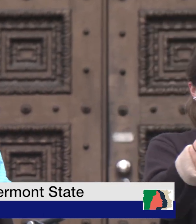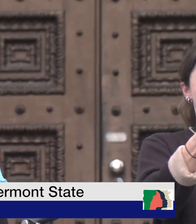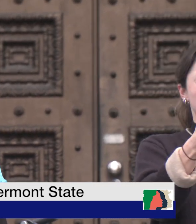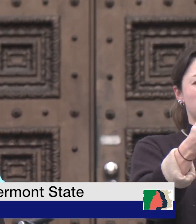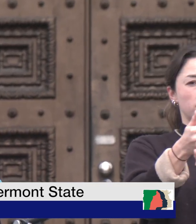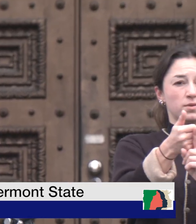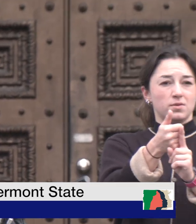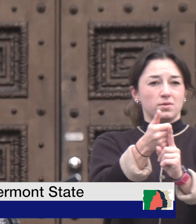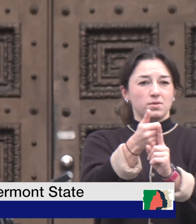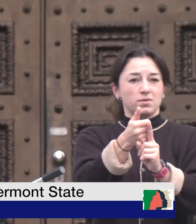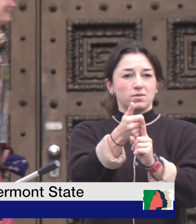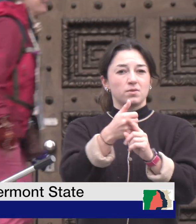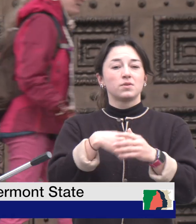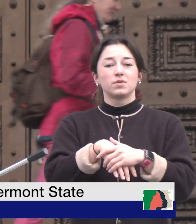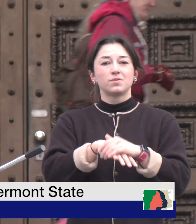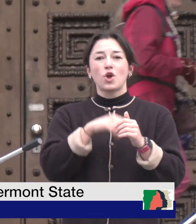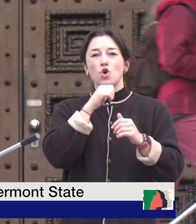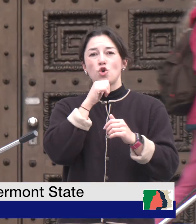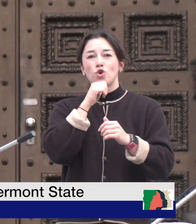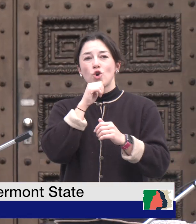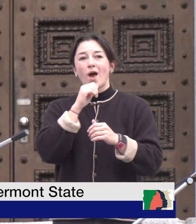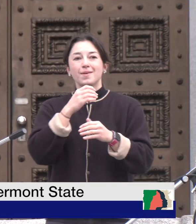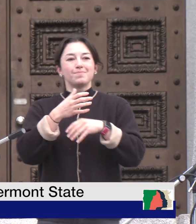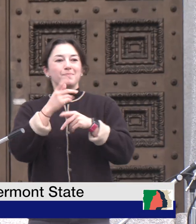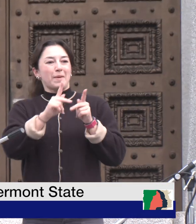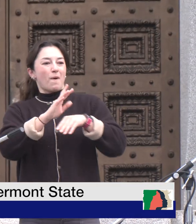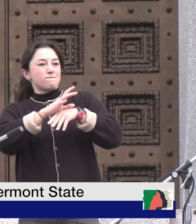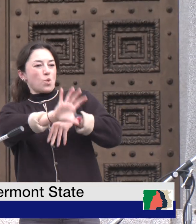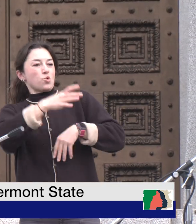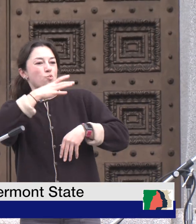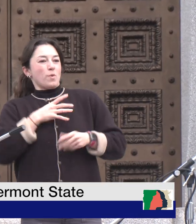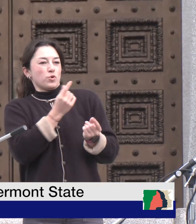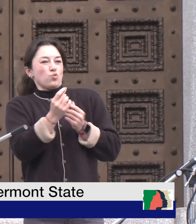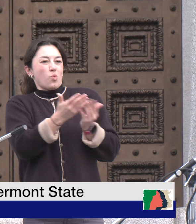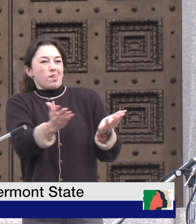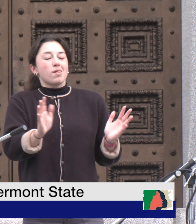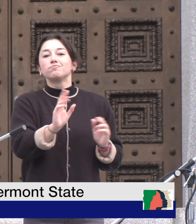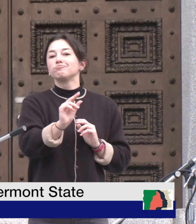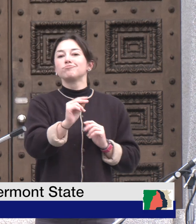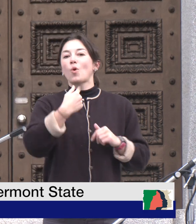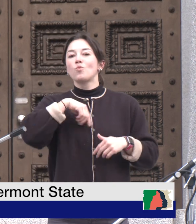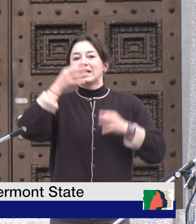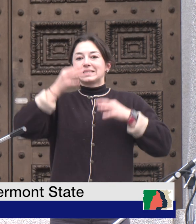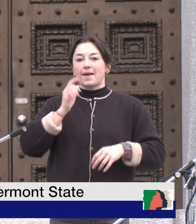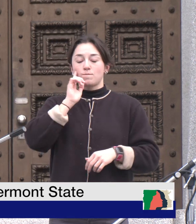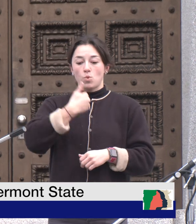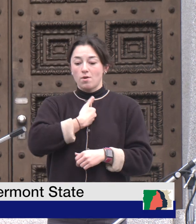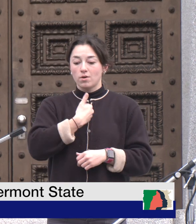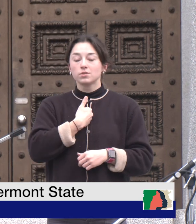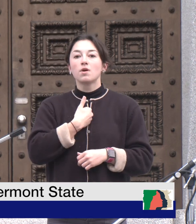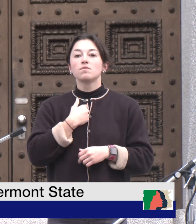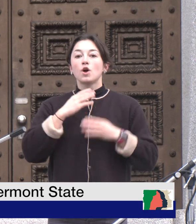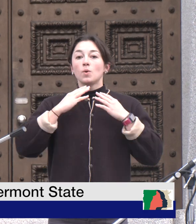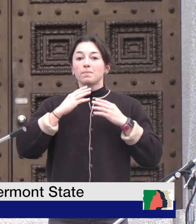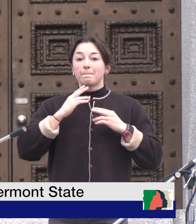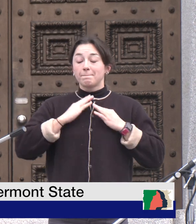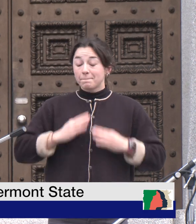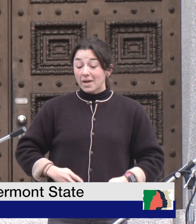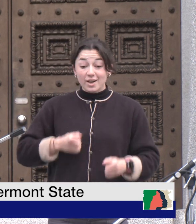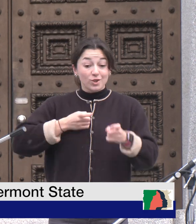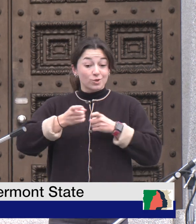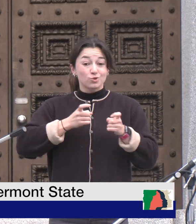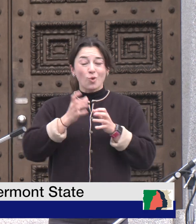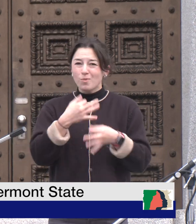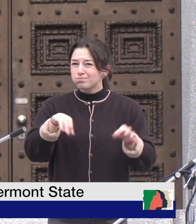of being coerced by external forces. We must have the right to control our own bodies,